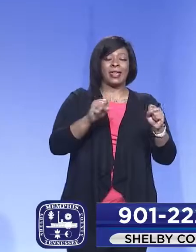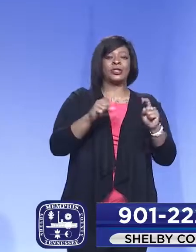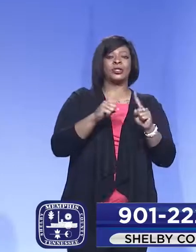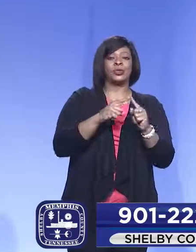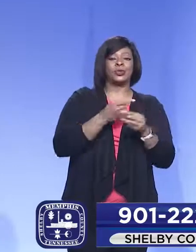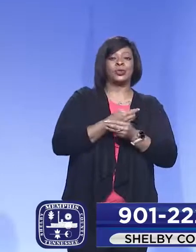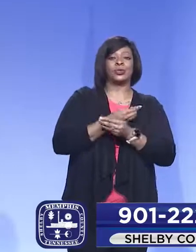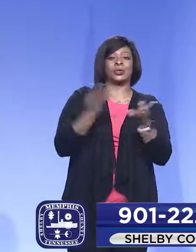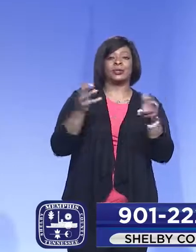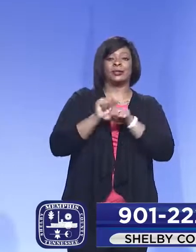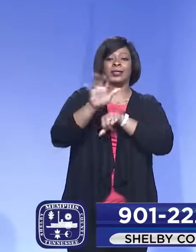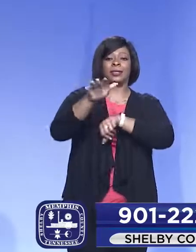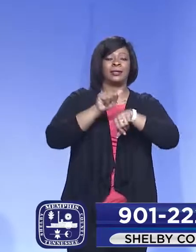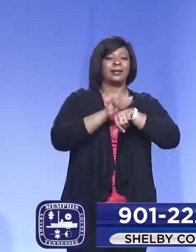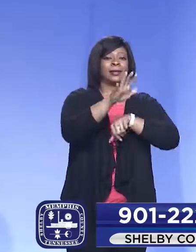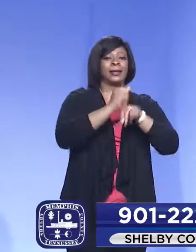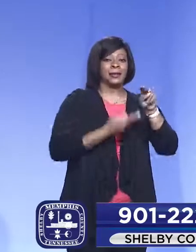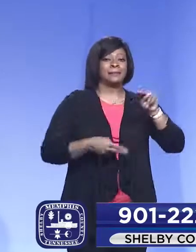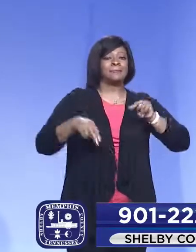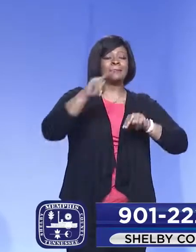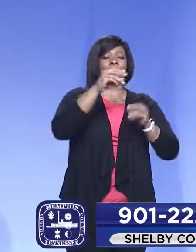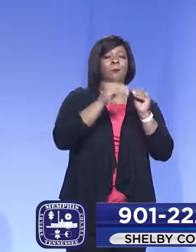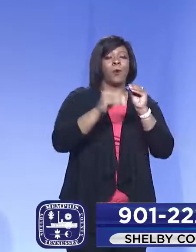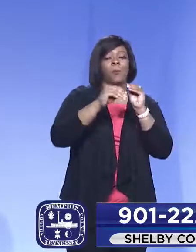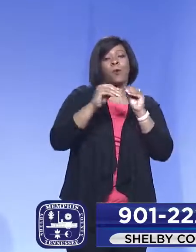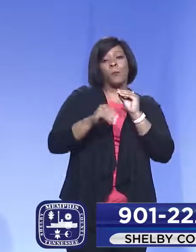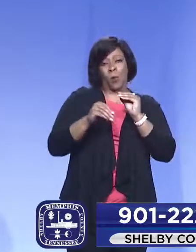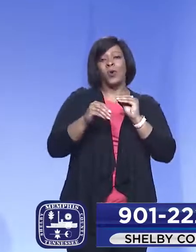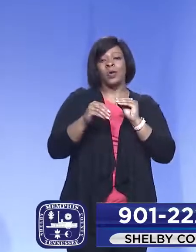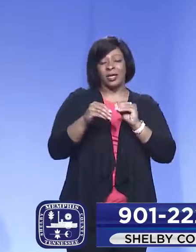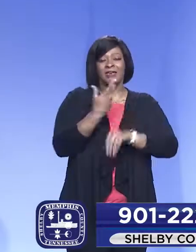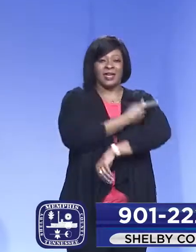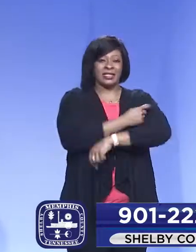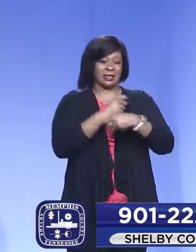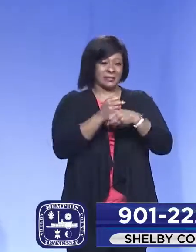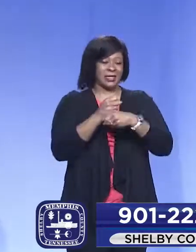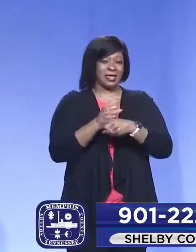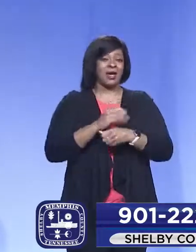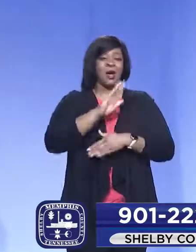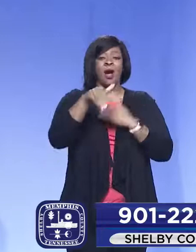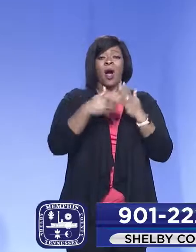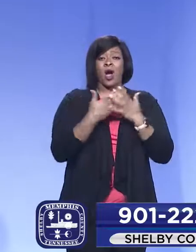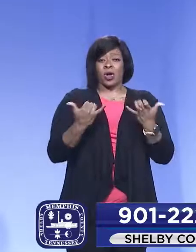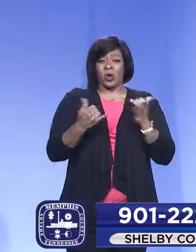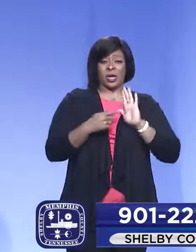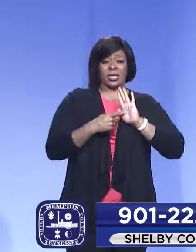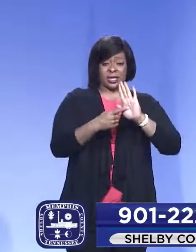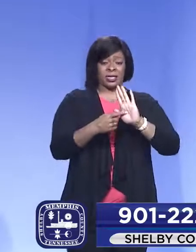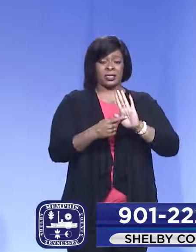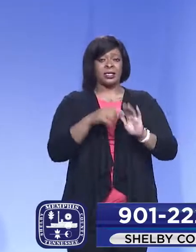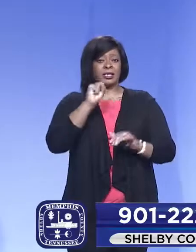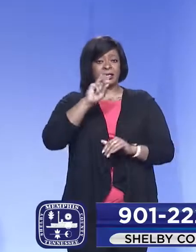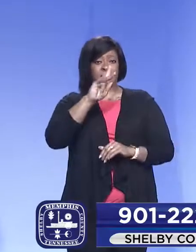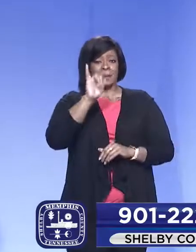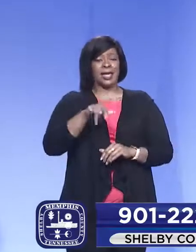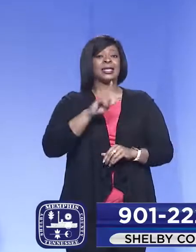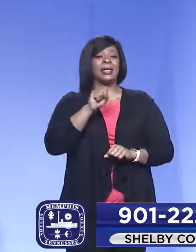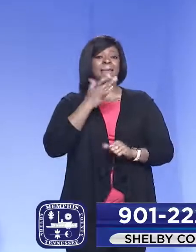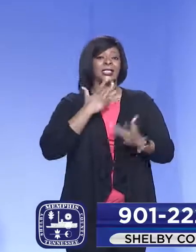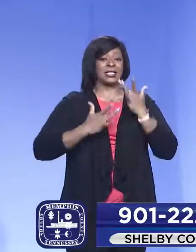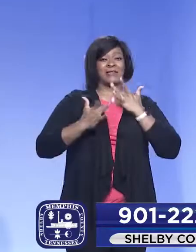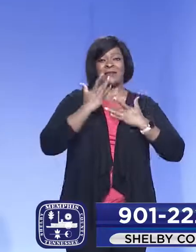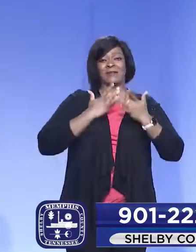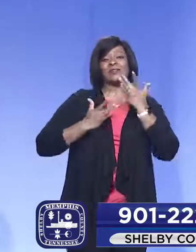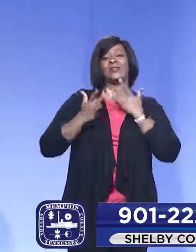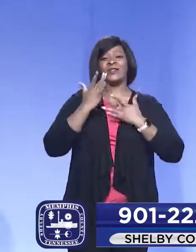to scale up their capacity to produce. All current indications are that the supply could be scarce for